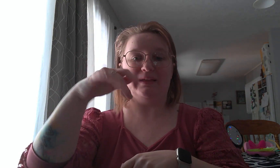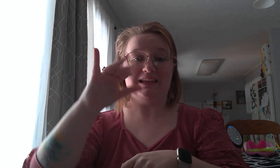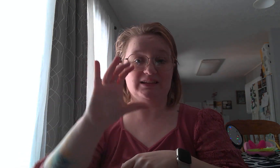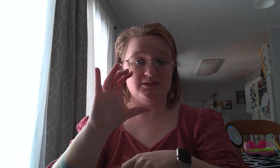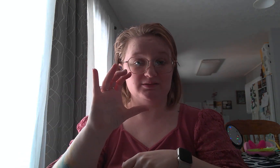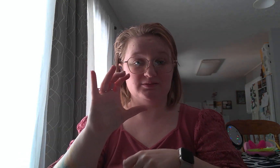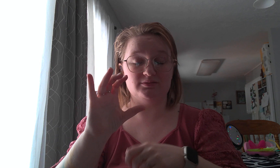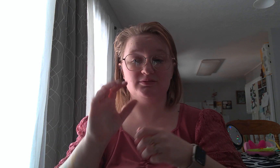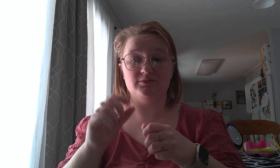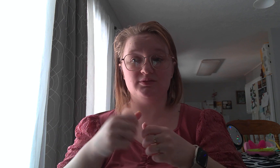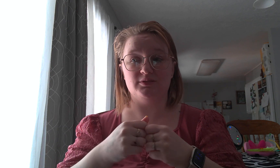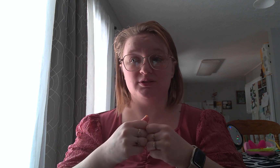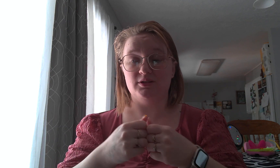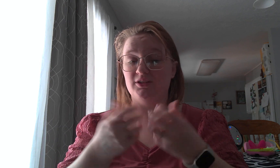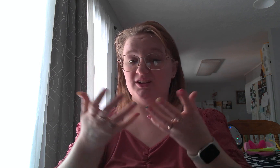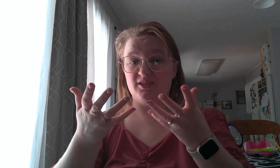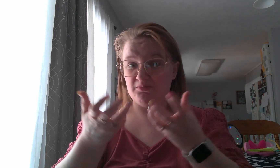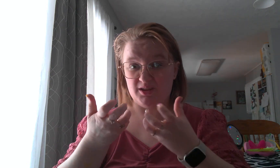So I could find almost any topic